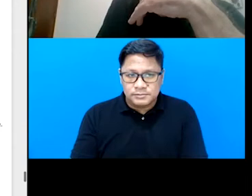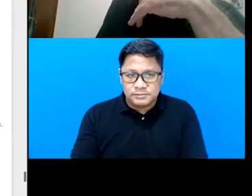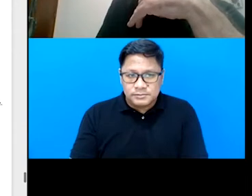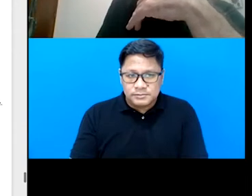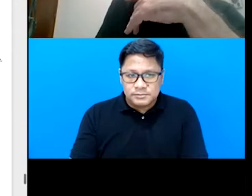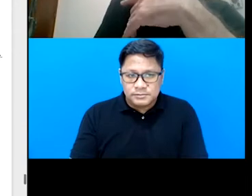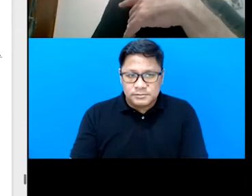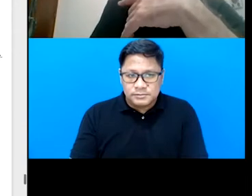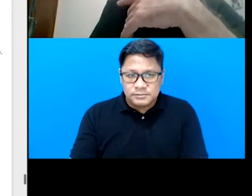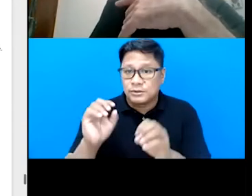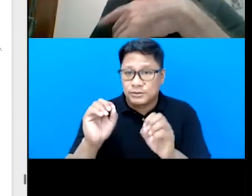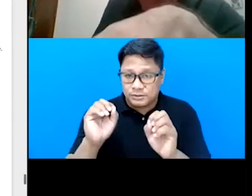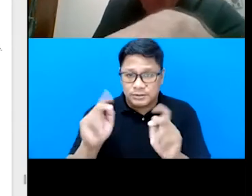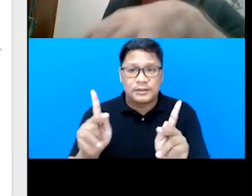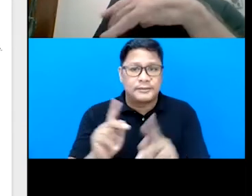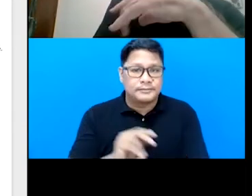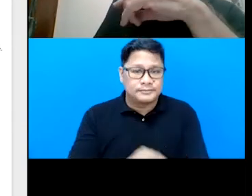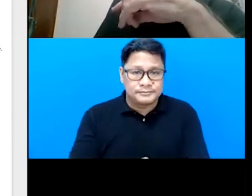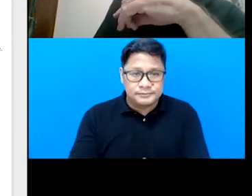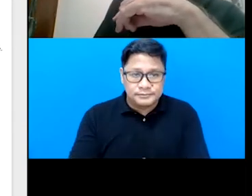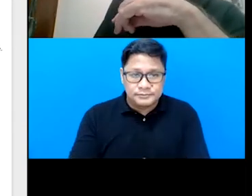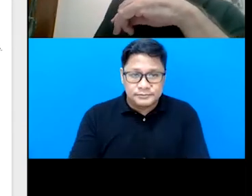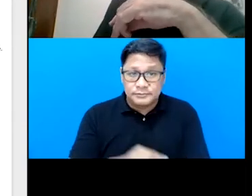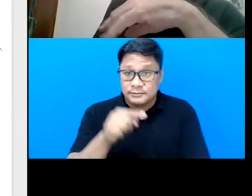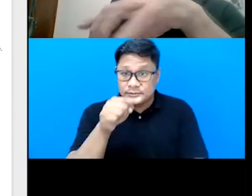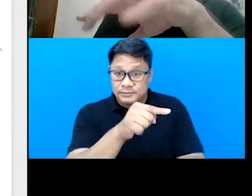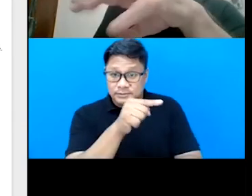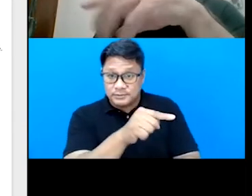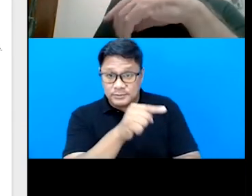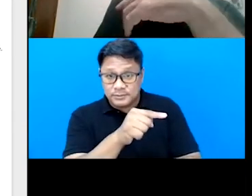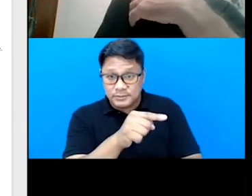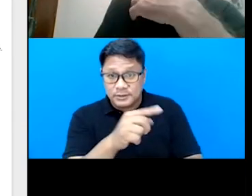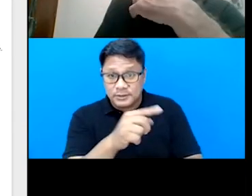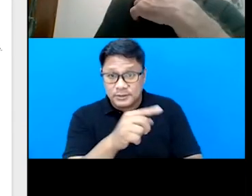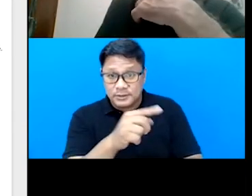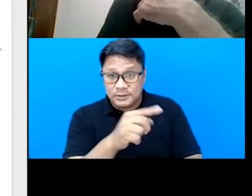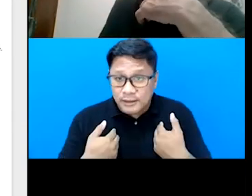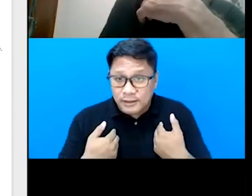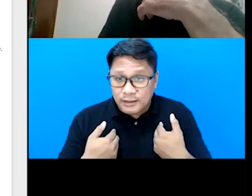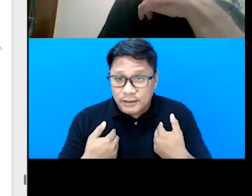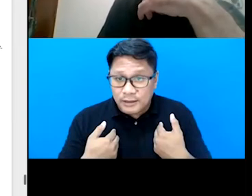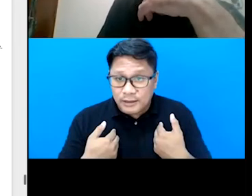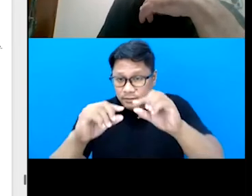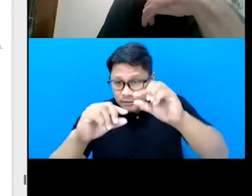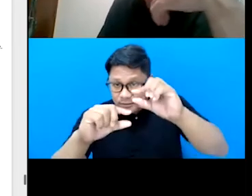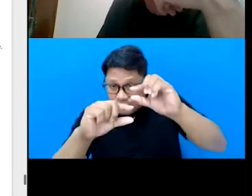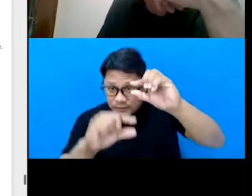All right. And then under this one, you should add a blank space, a blank line, like we did on